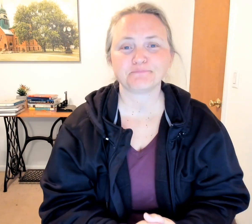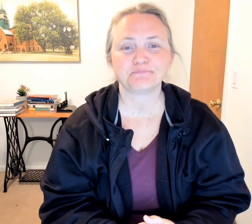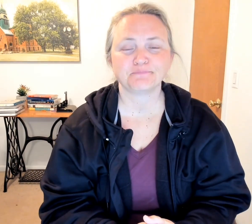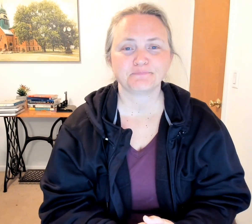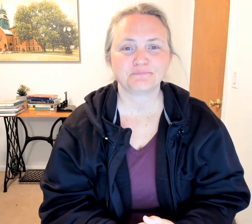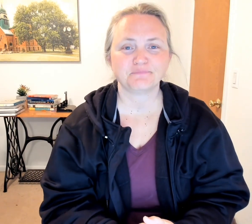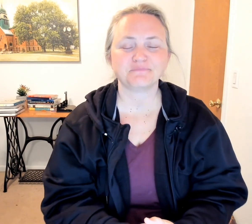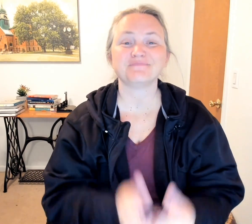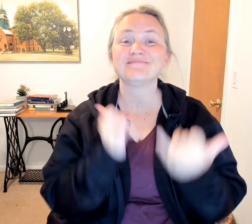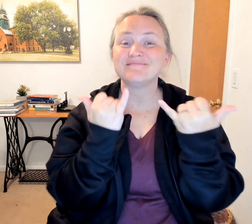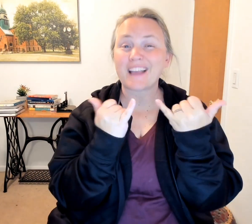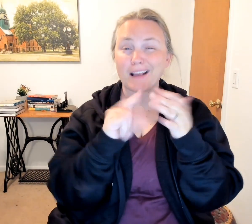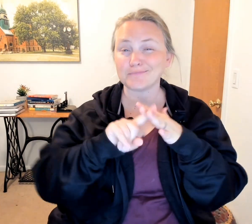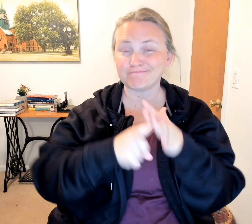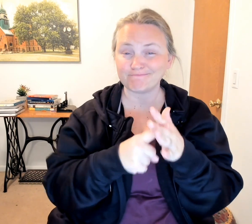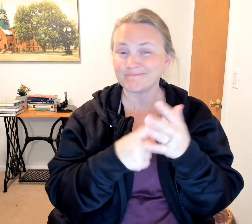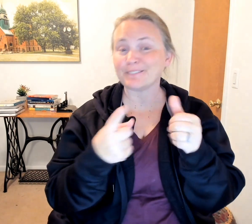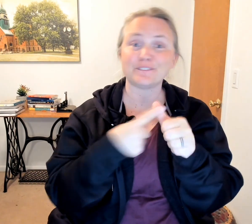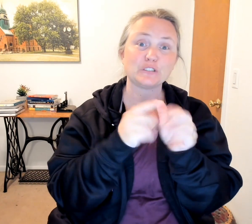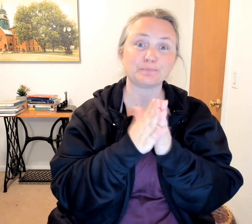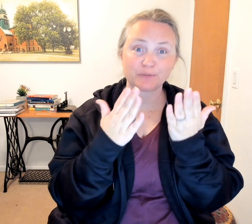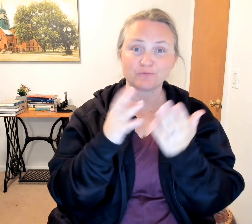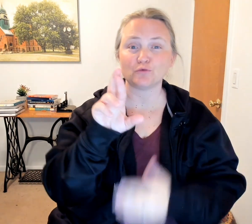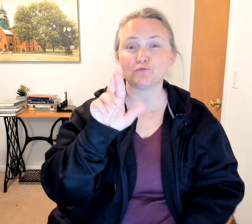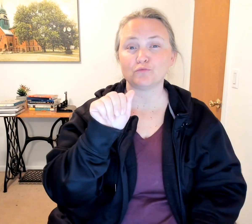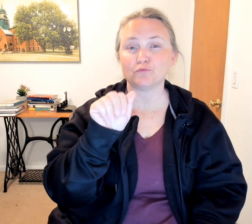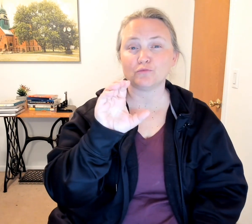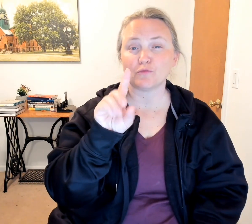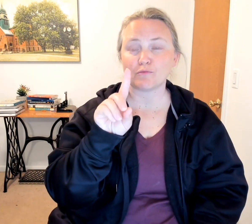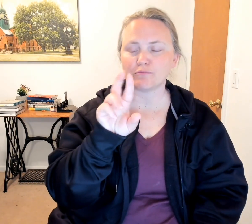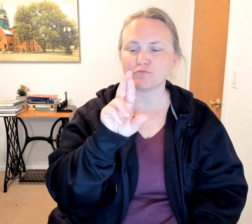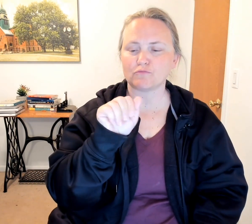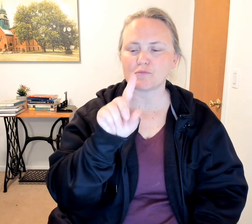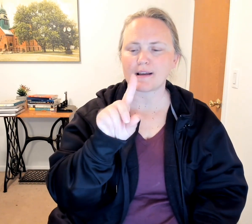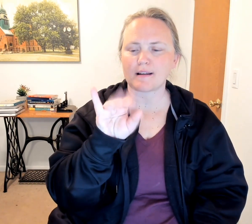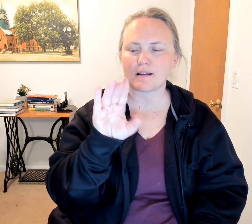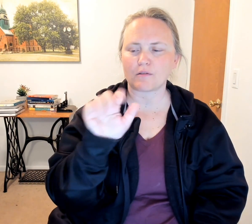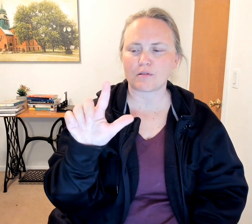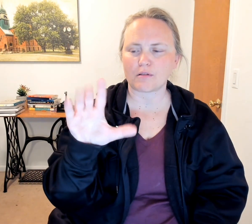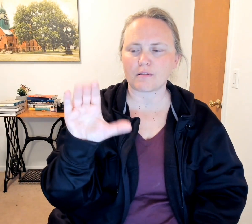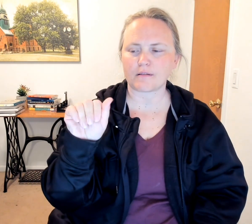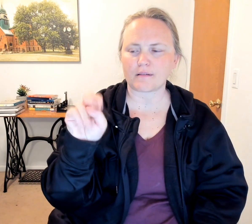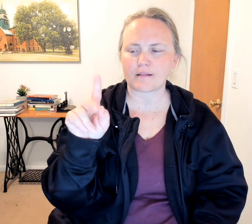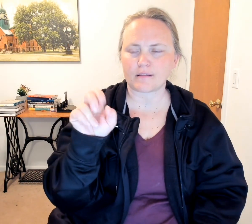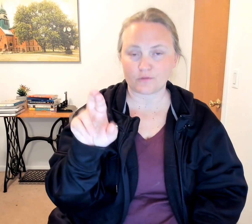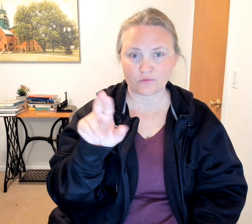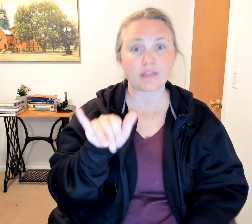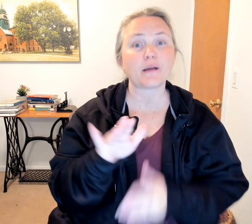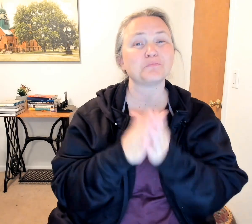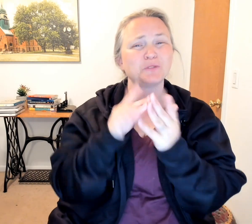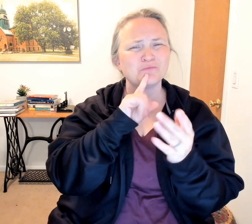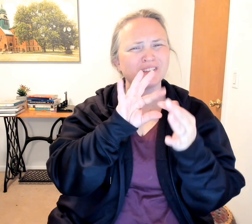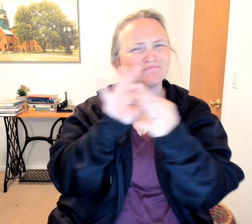in terms of your teaching. Let's jump right into it. The first book I want to mention is Radical Candor. This book is designed as